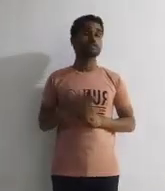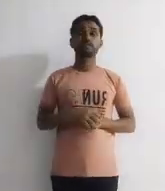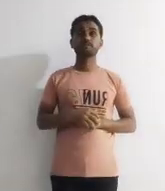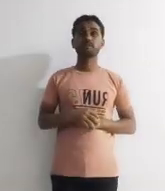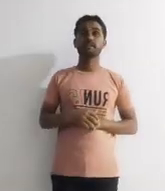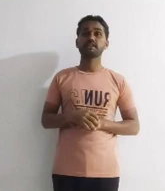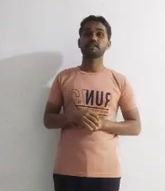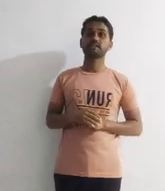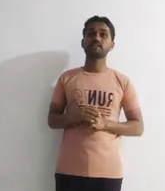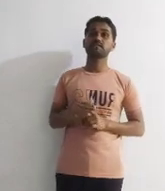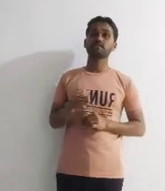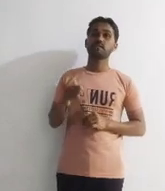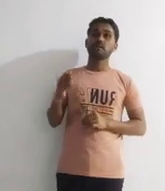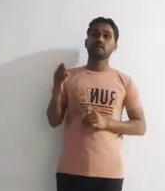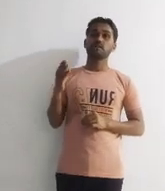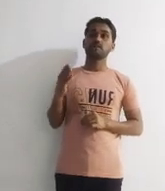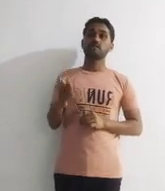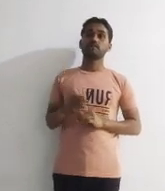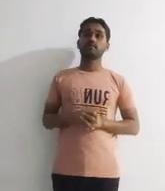process-based multitasking. It is the